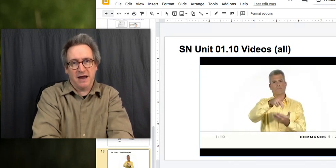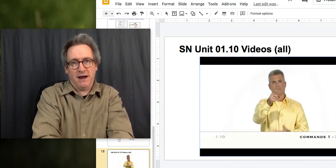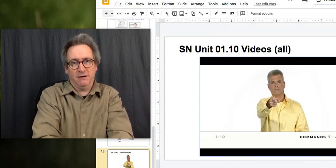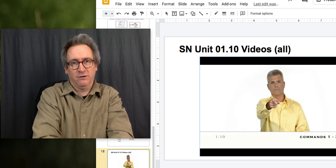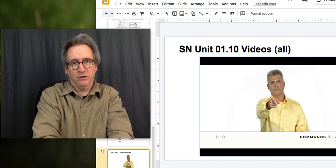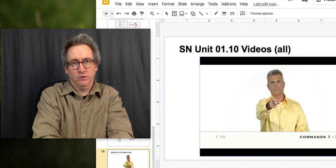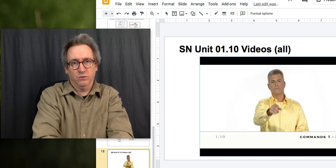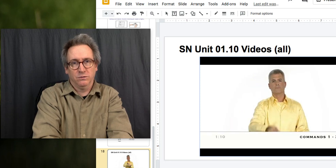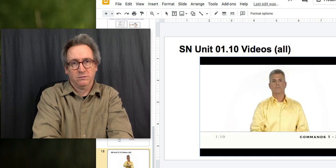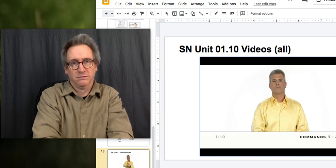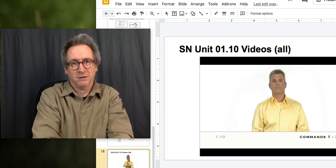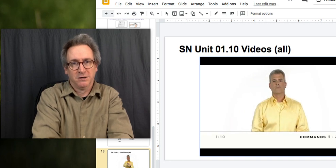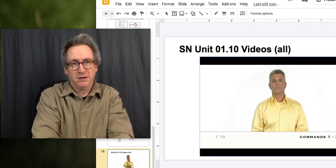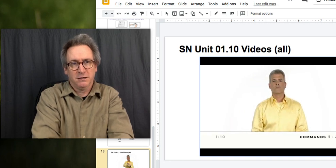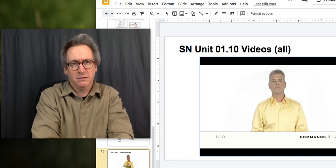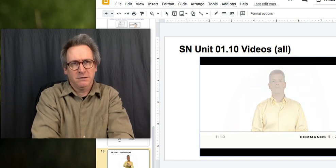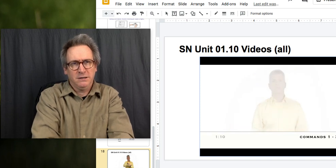stand. You.